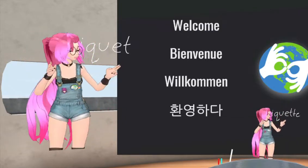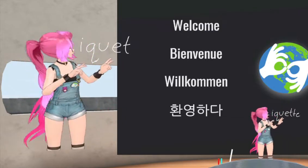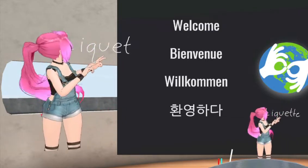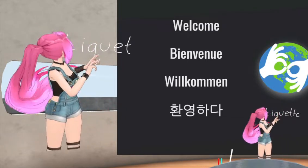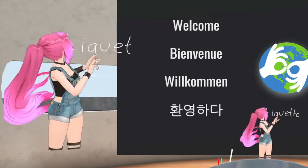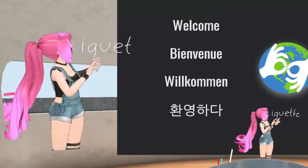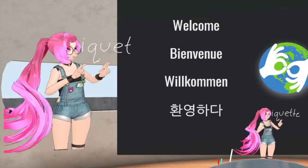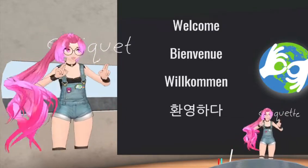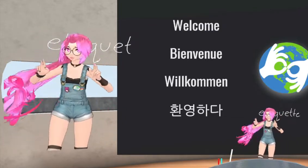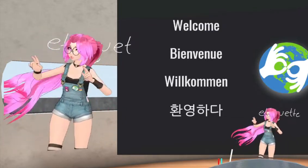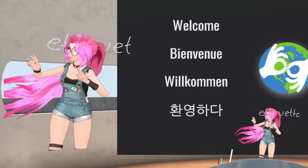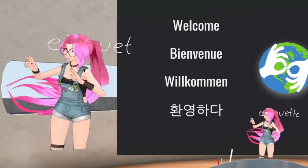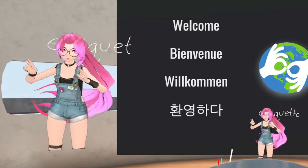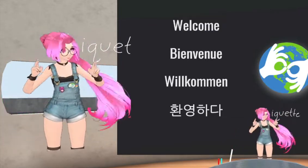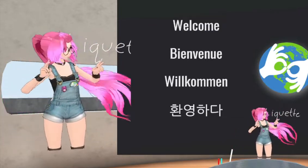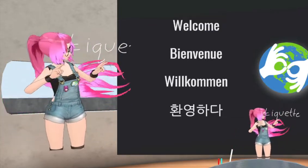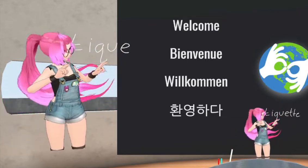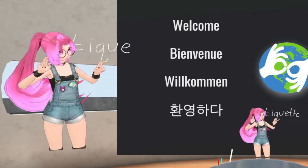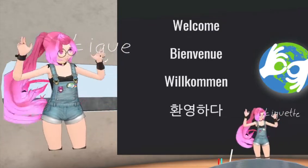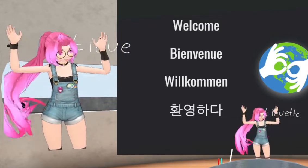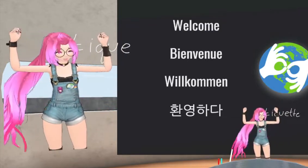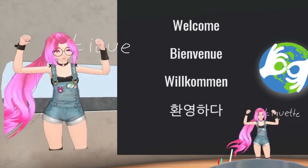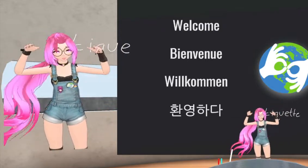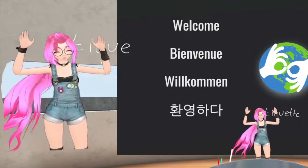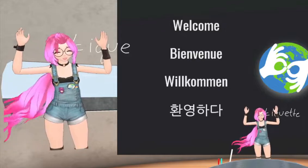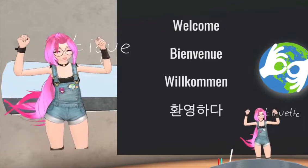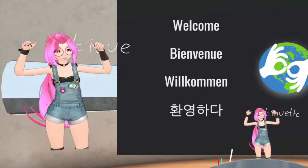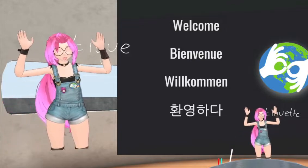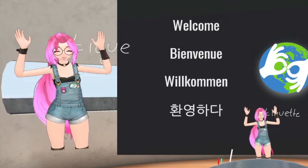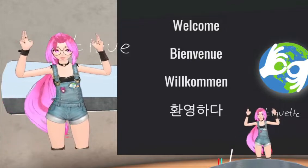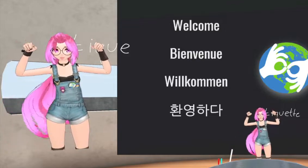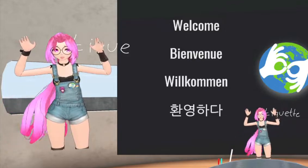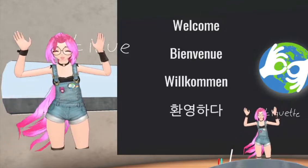Mm-hmm. Mm-hmm.